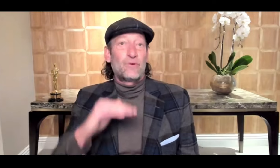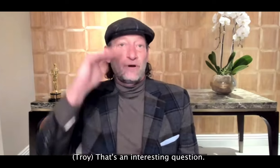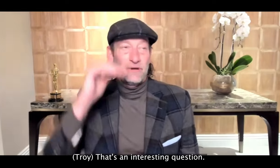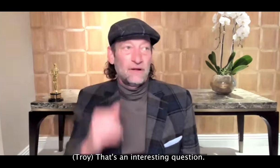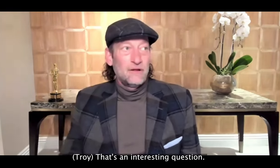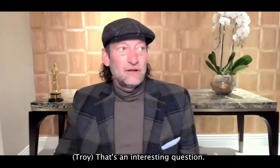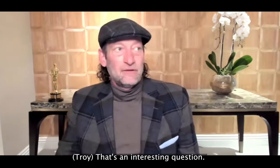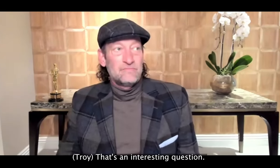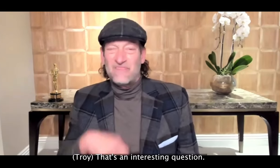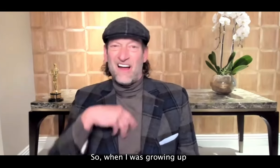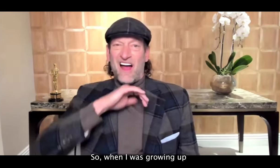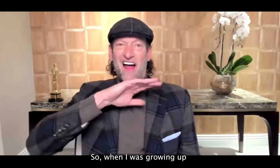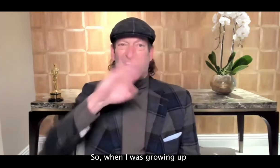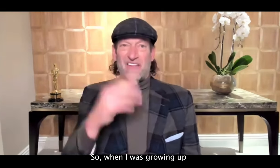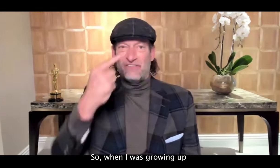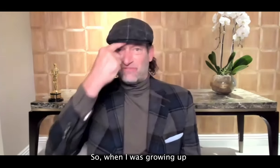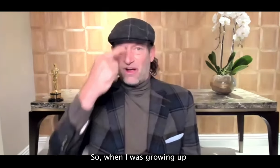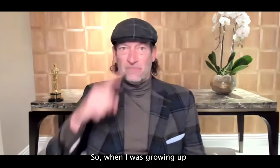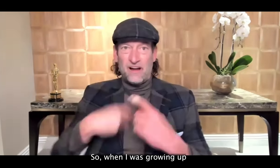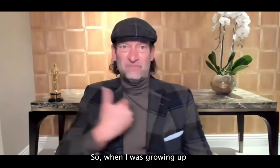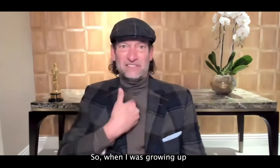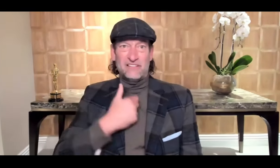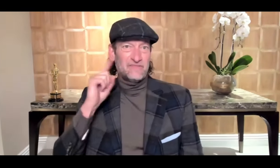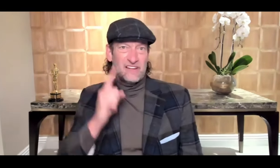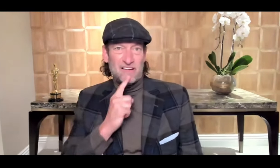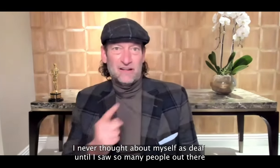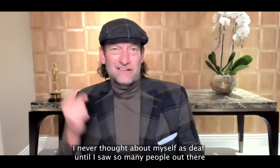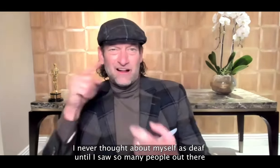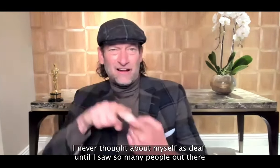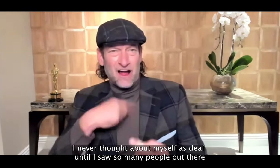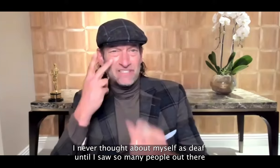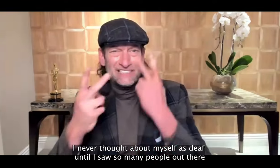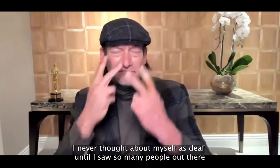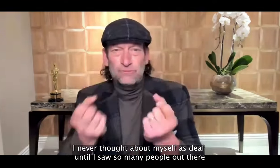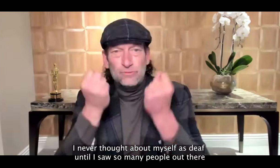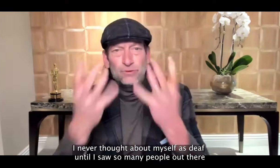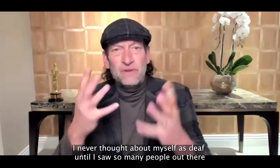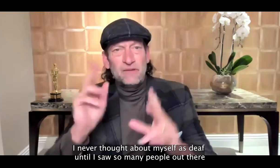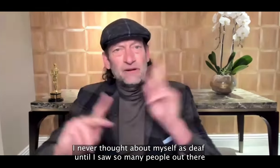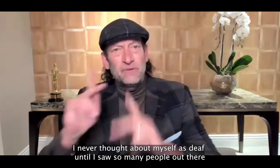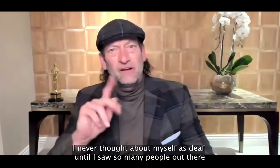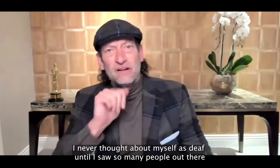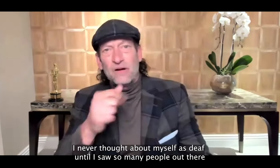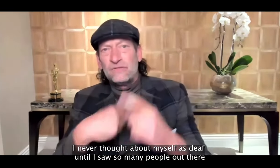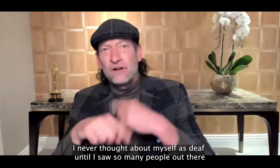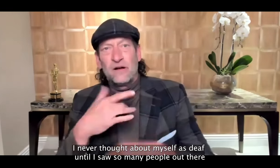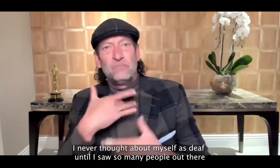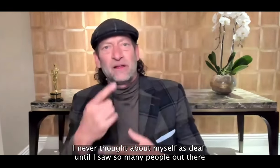That's an interesting question. So when I was growing up, I never thought about myself as deaf until I saw so many